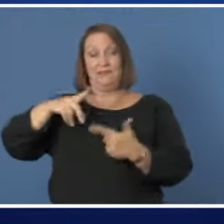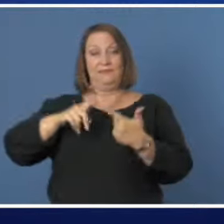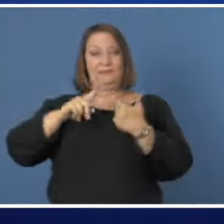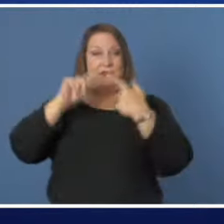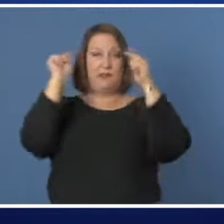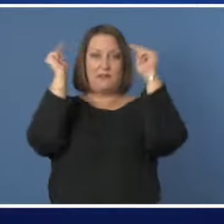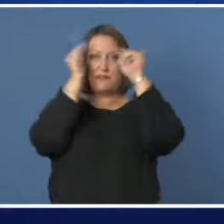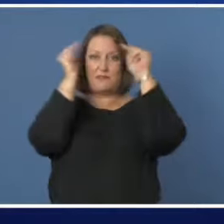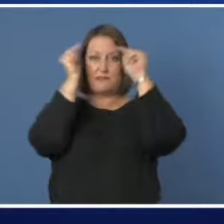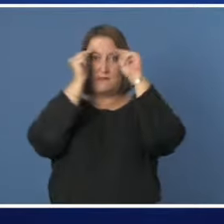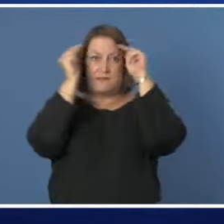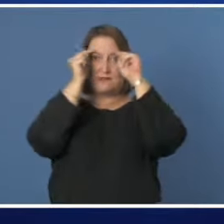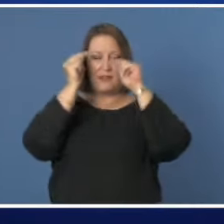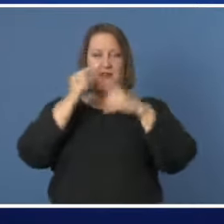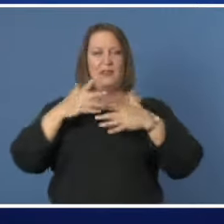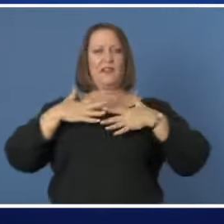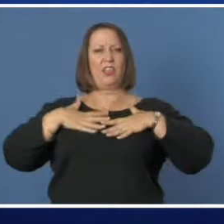Headache